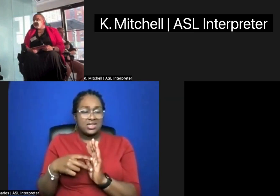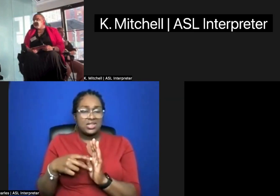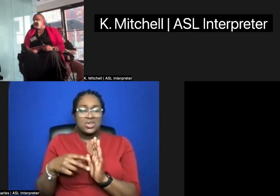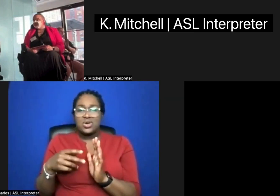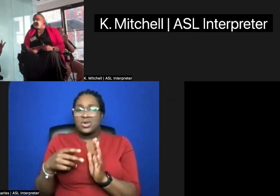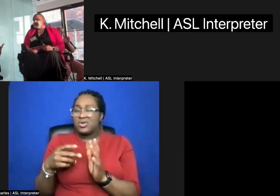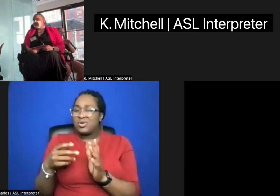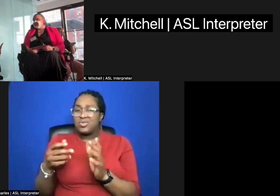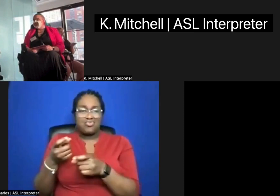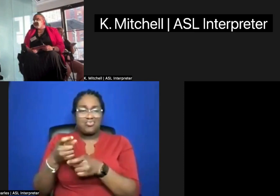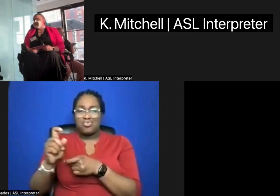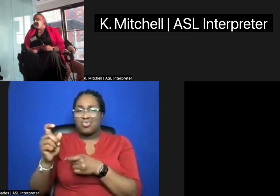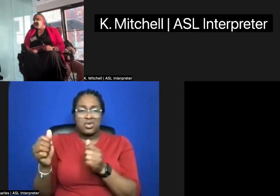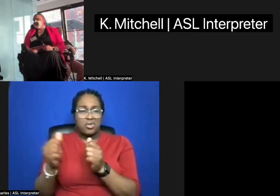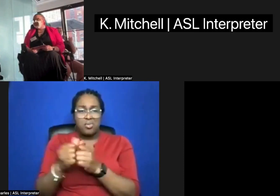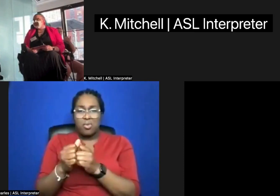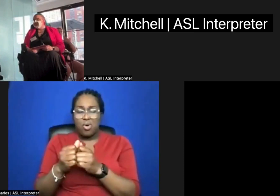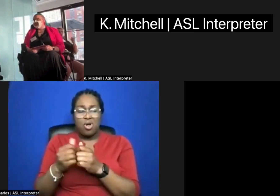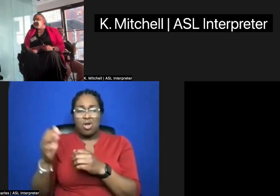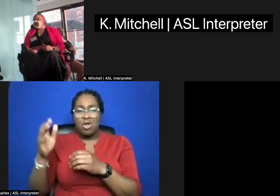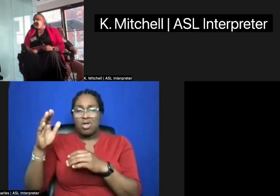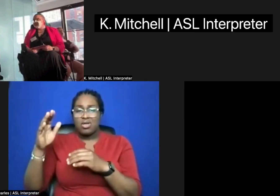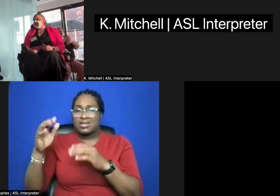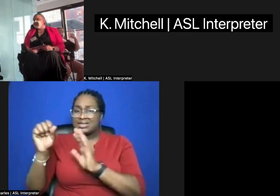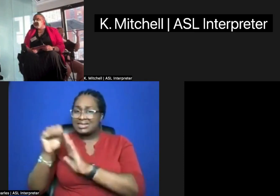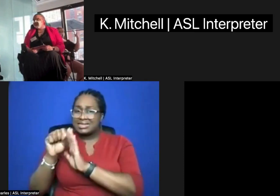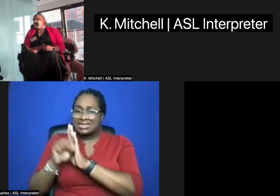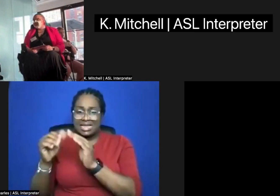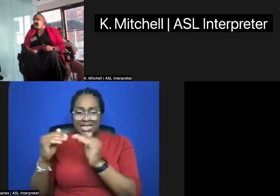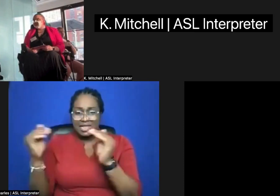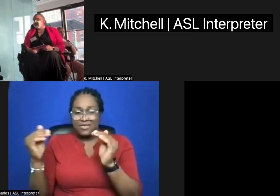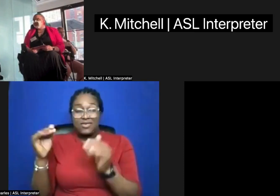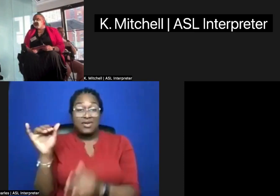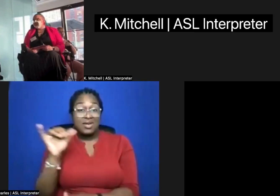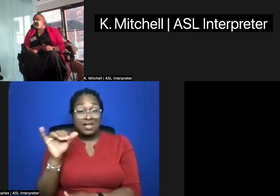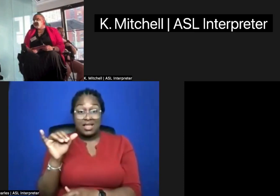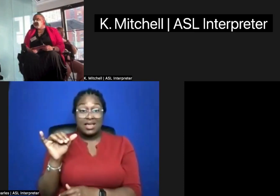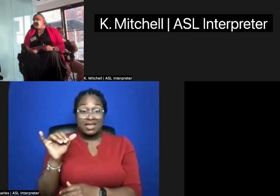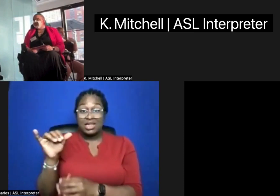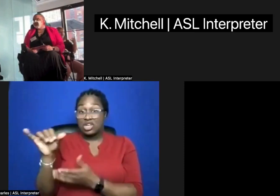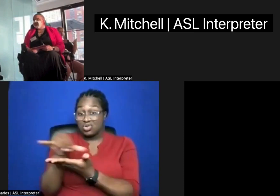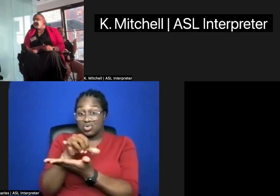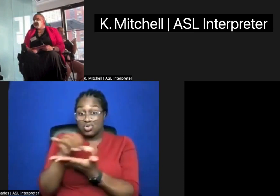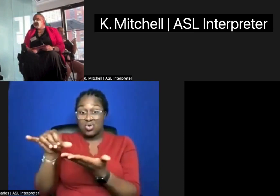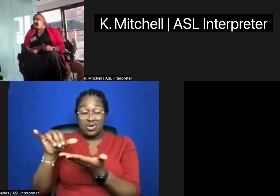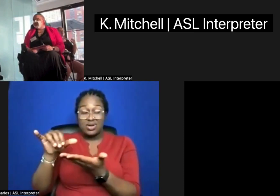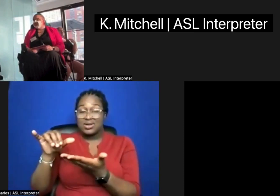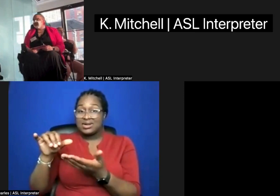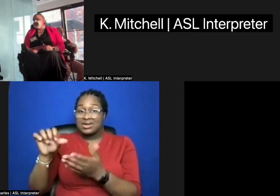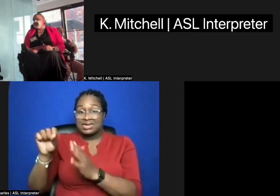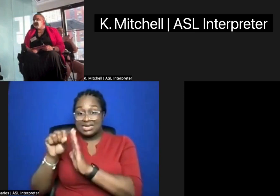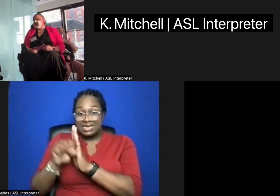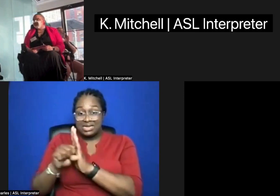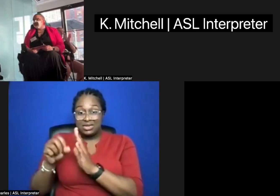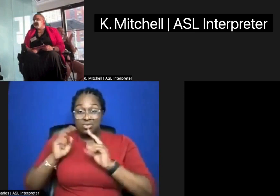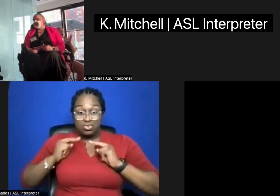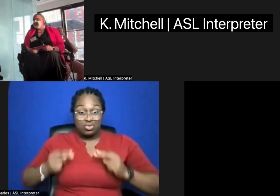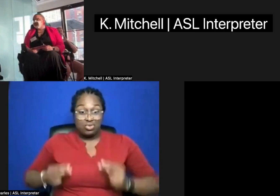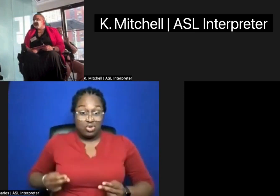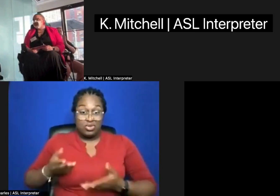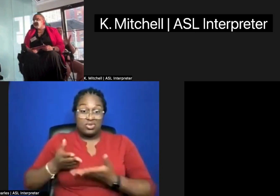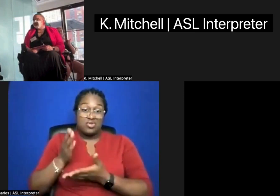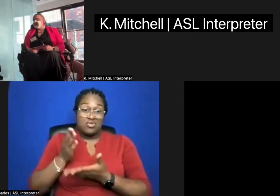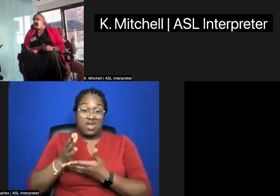level. In New York, we have that already. Our legislator provides it in the New York State Human Rights Law and the city law. We